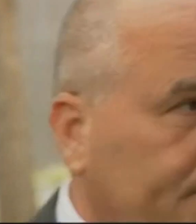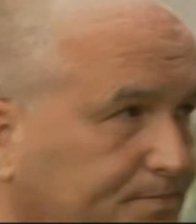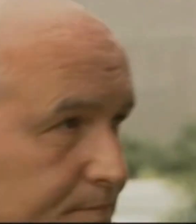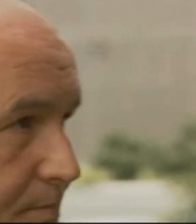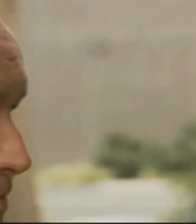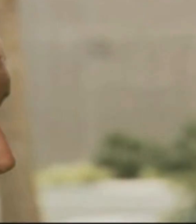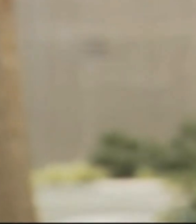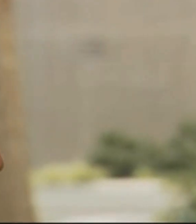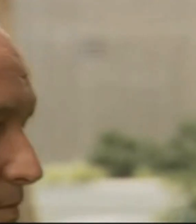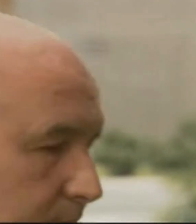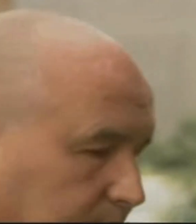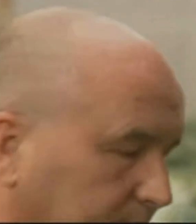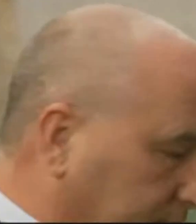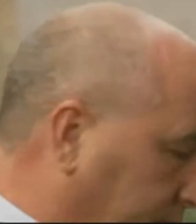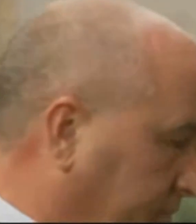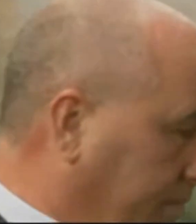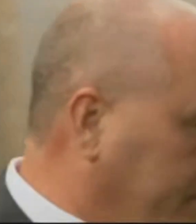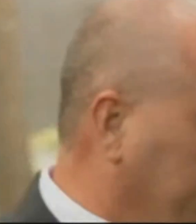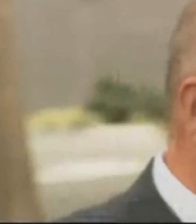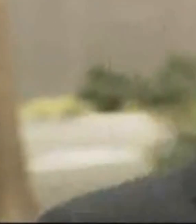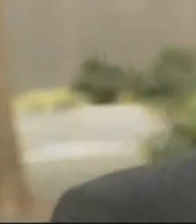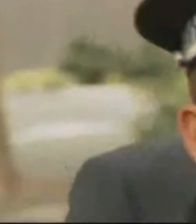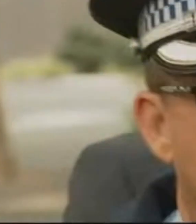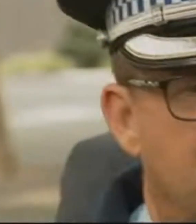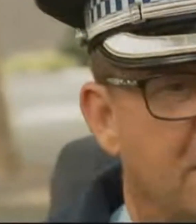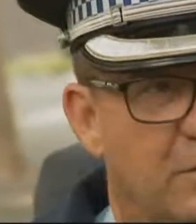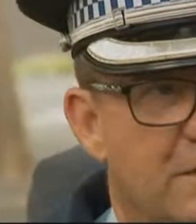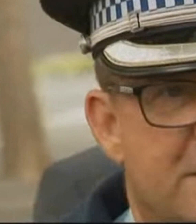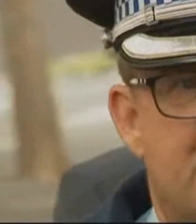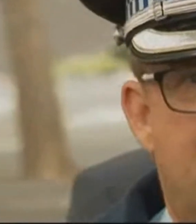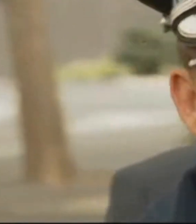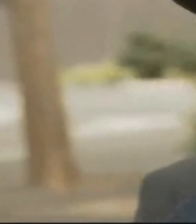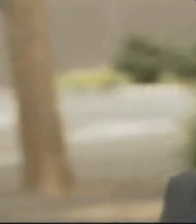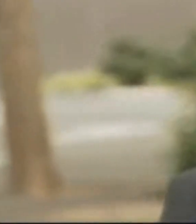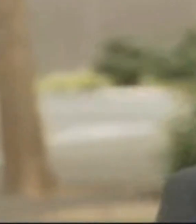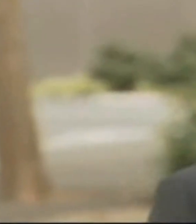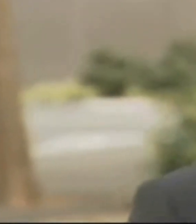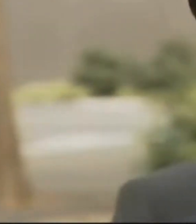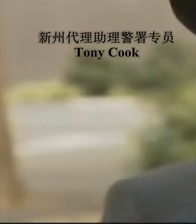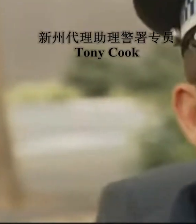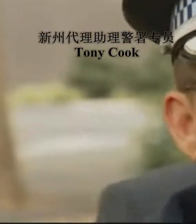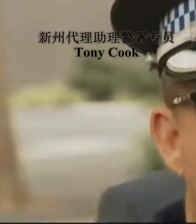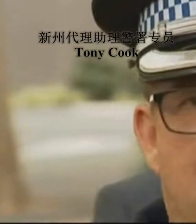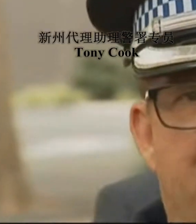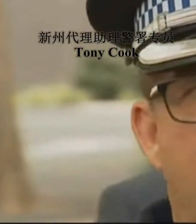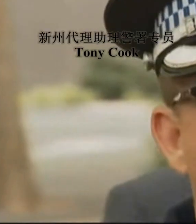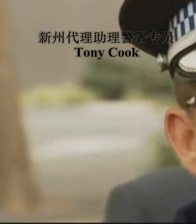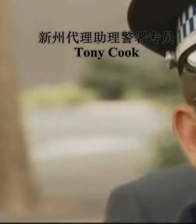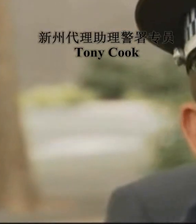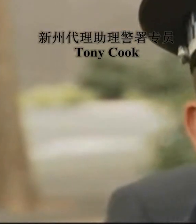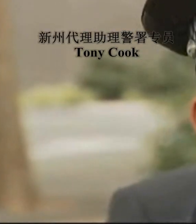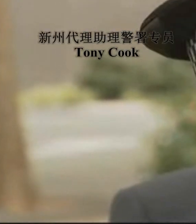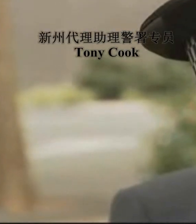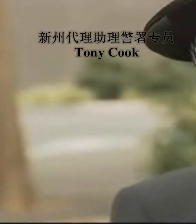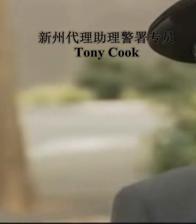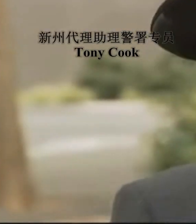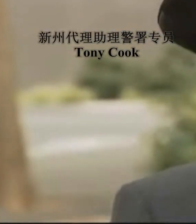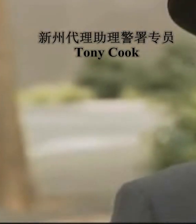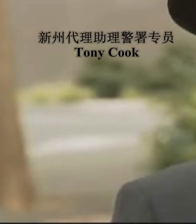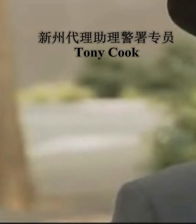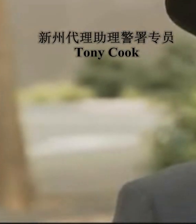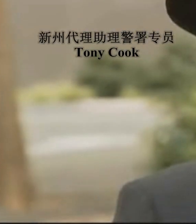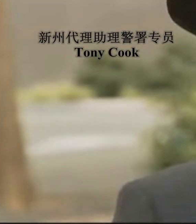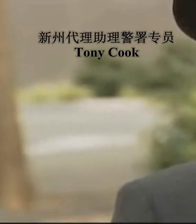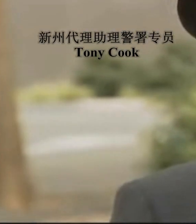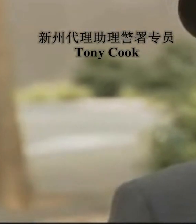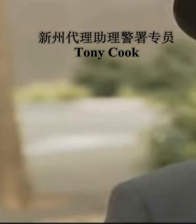to Assistant Commissioner Cook. Thank you, Minister. Look, I would just echo the words and sentiments of the Minister. We have come a hell of a long way in a